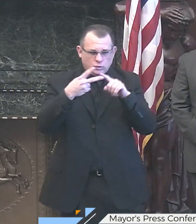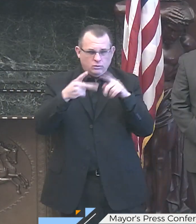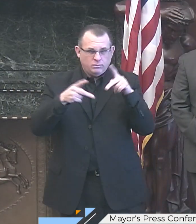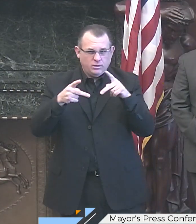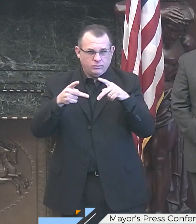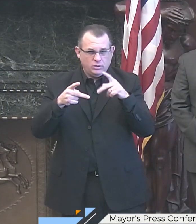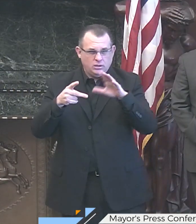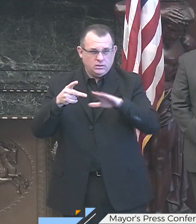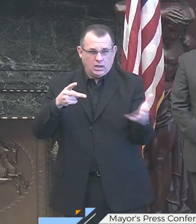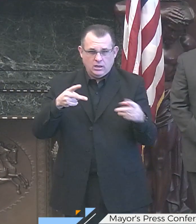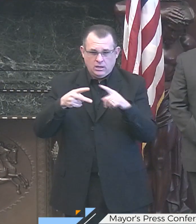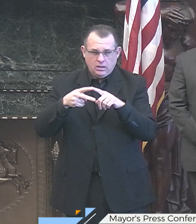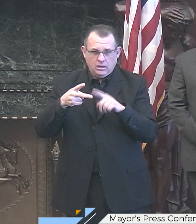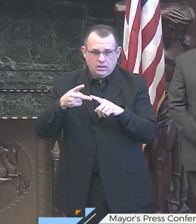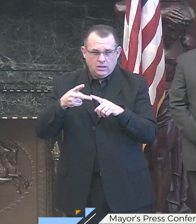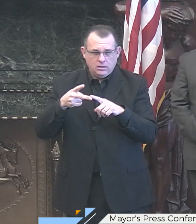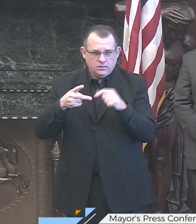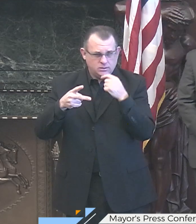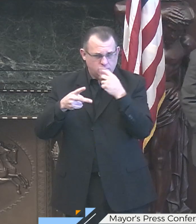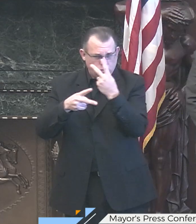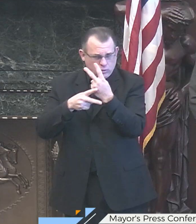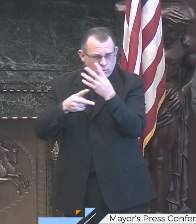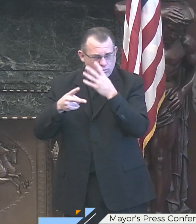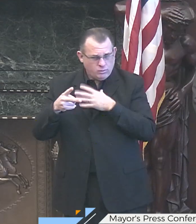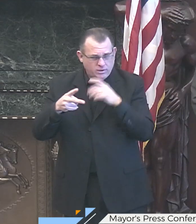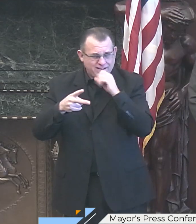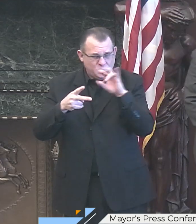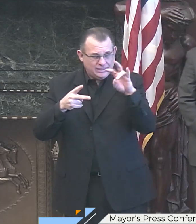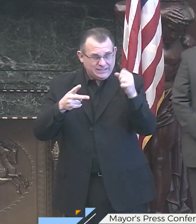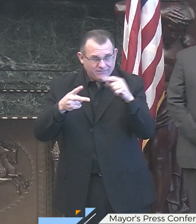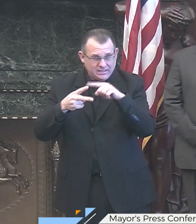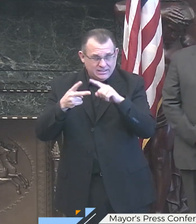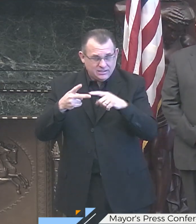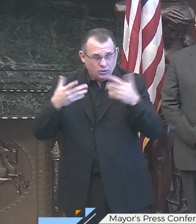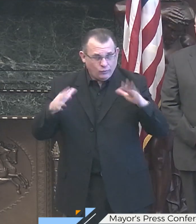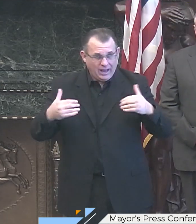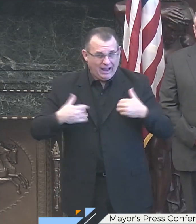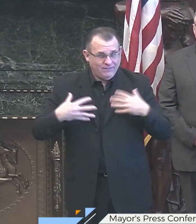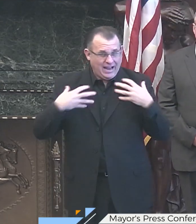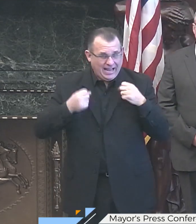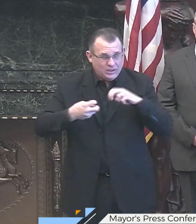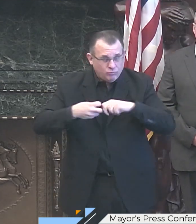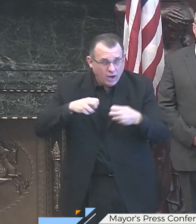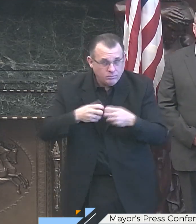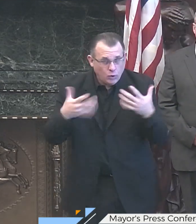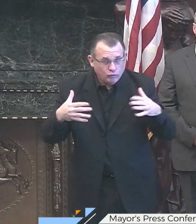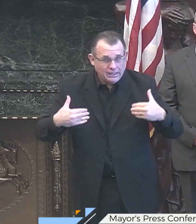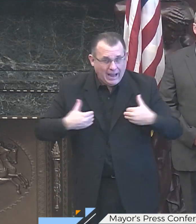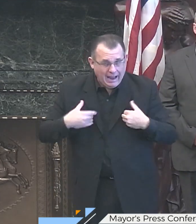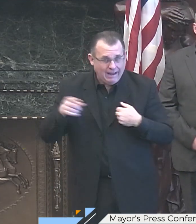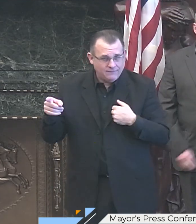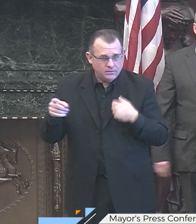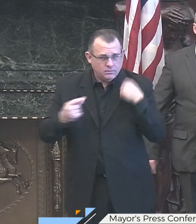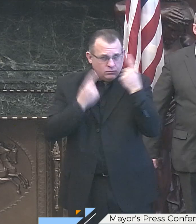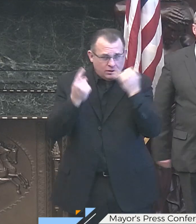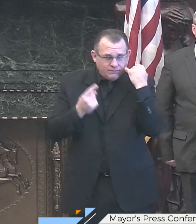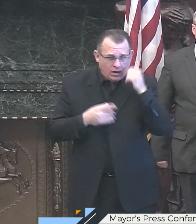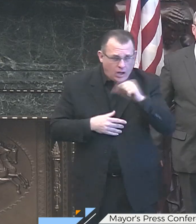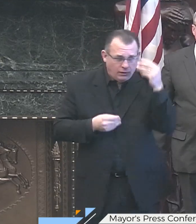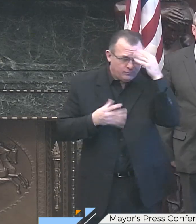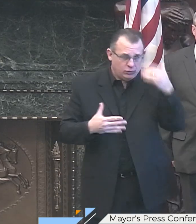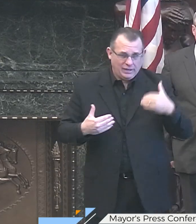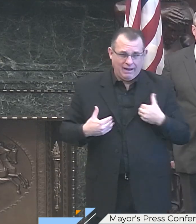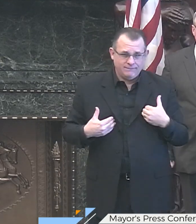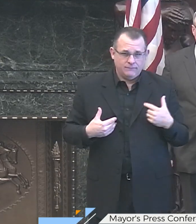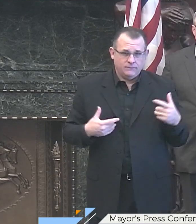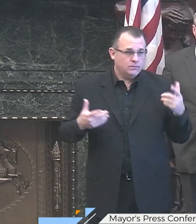you said there were two women in their 70s, underlying health conditions, but anything else about them? That's all I have about